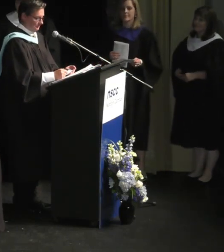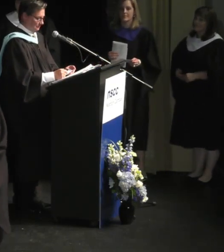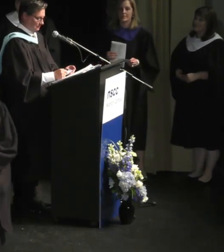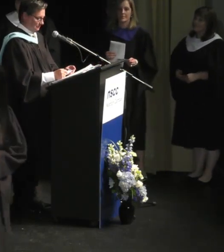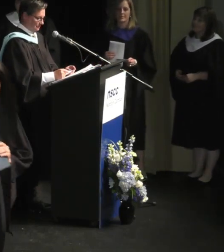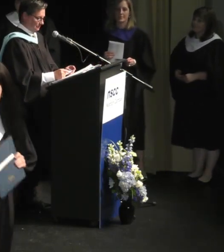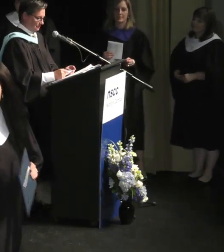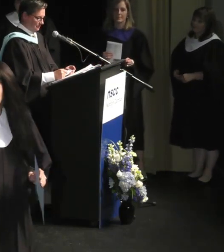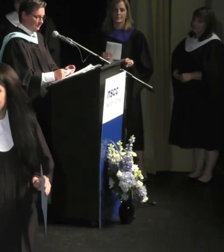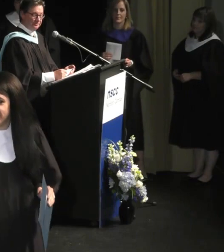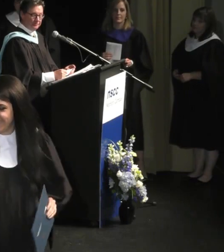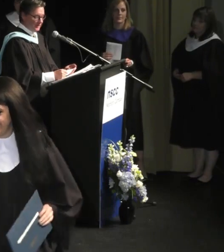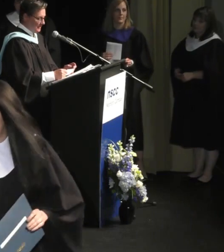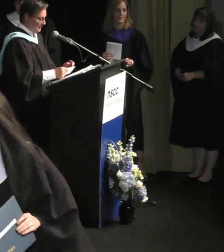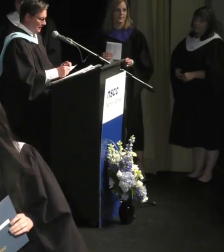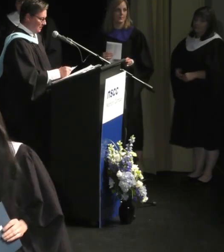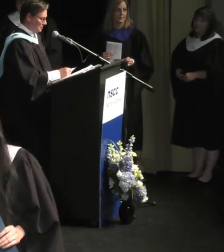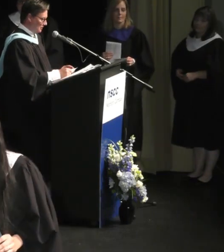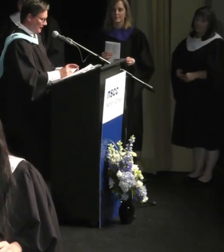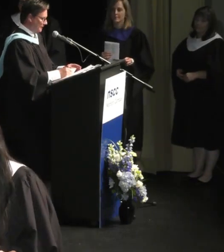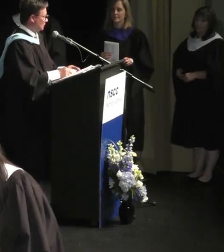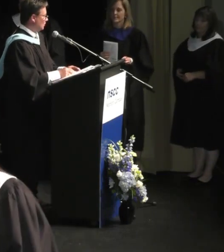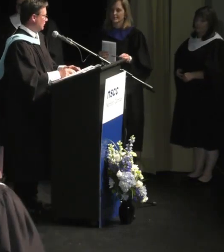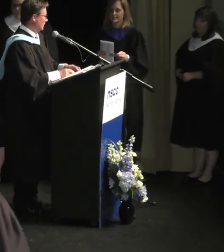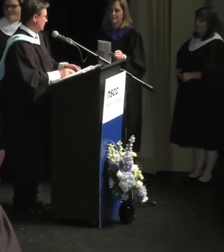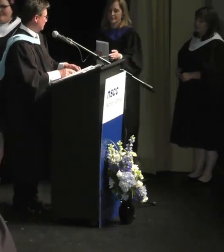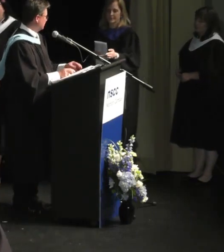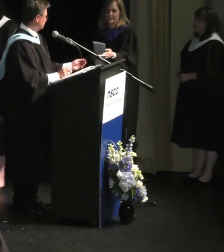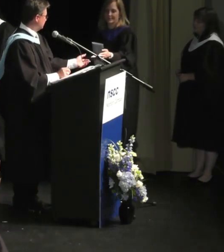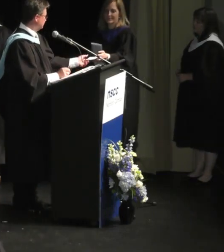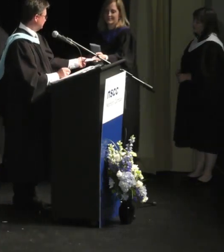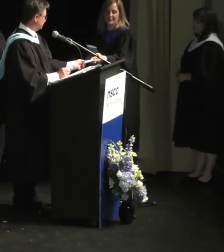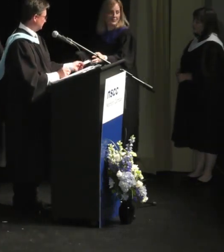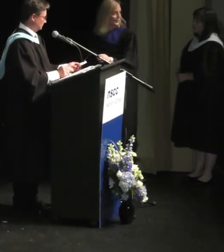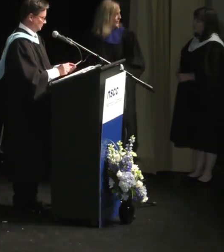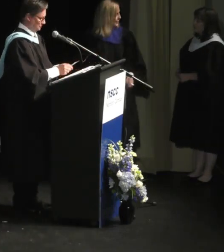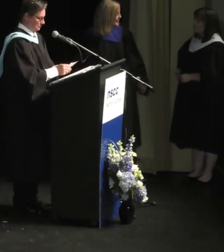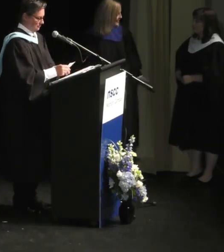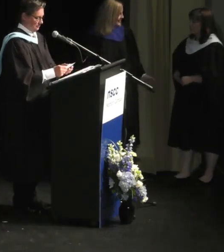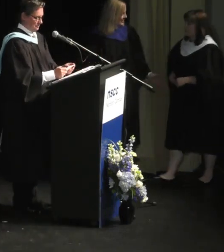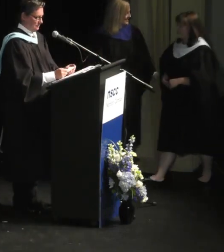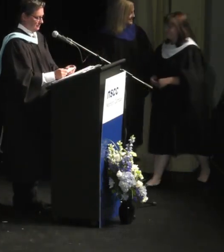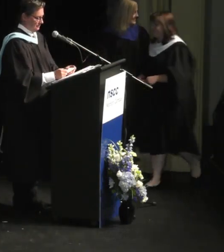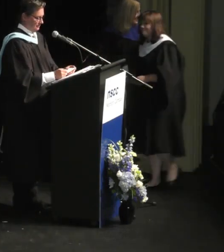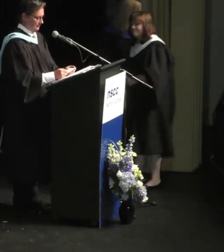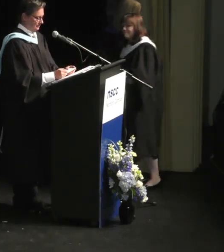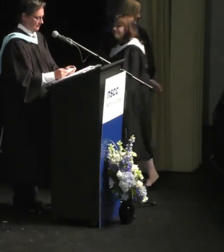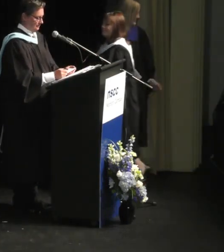Gail Gallant with honors.